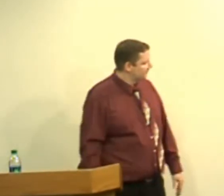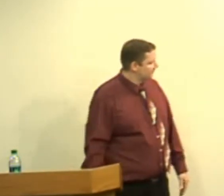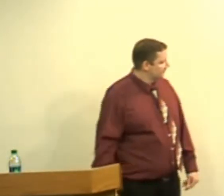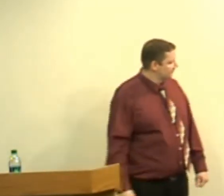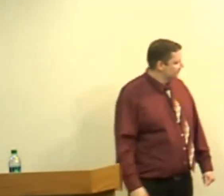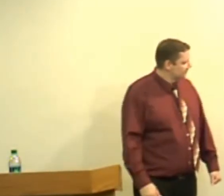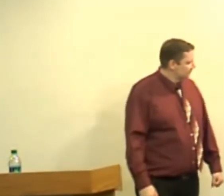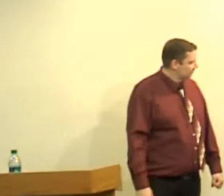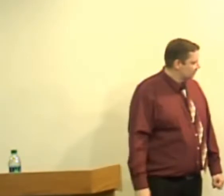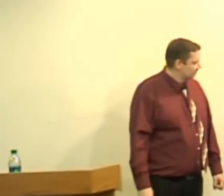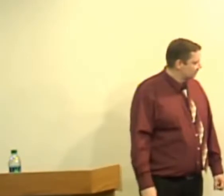all of these impulses.